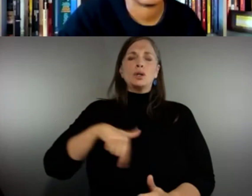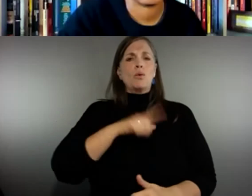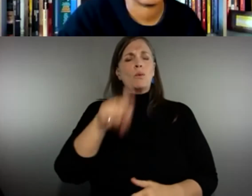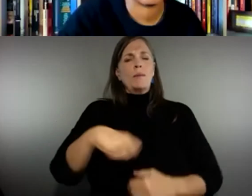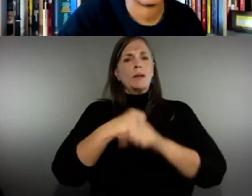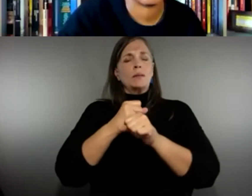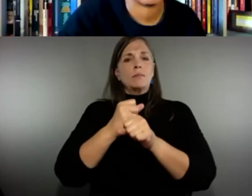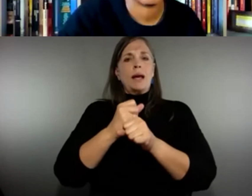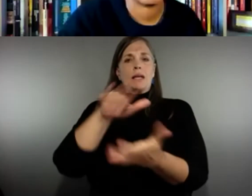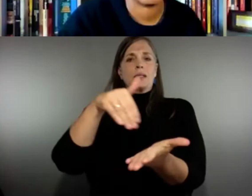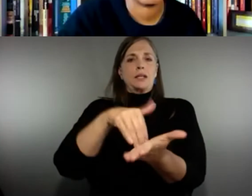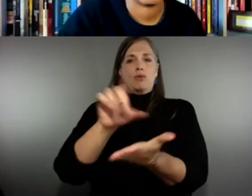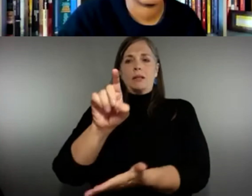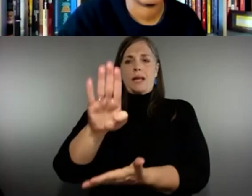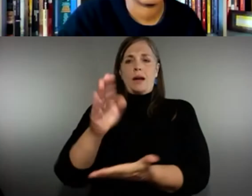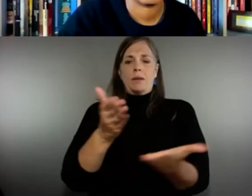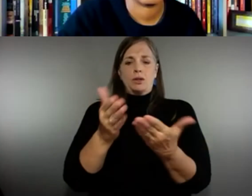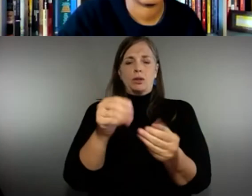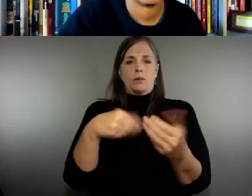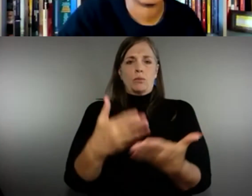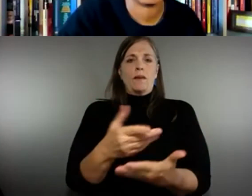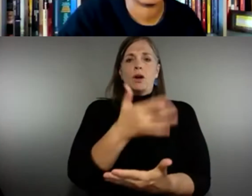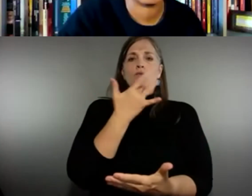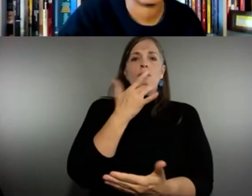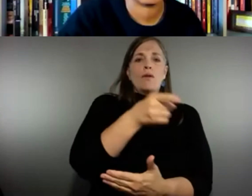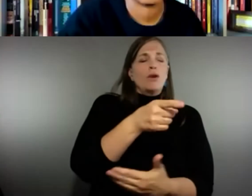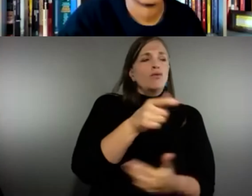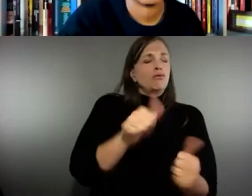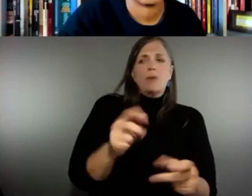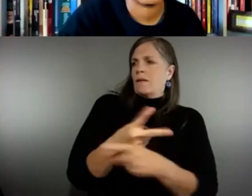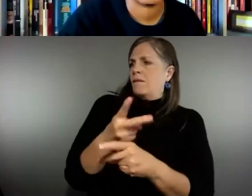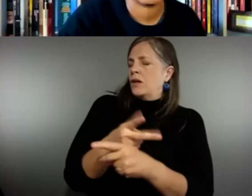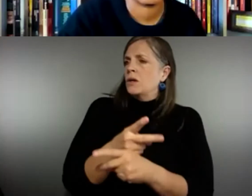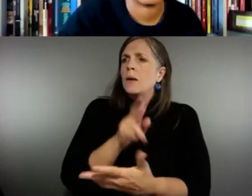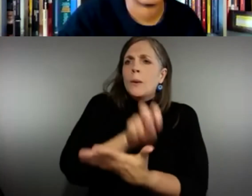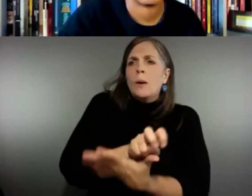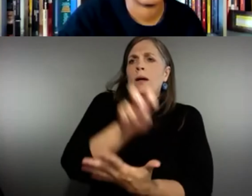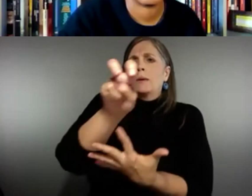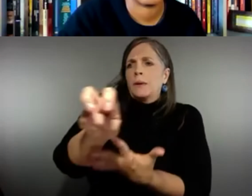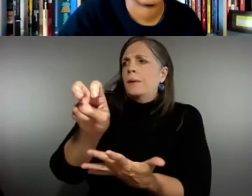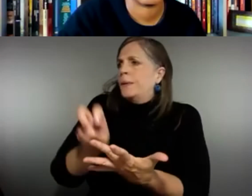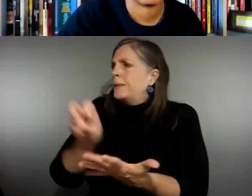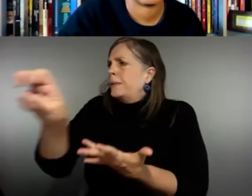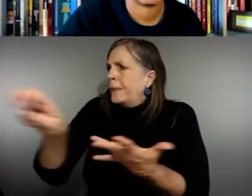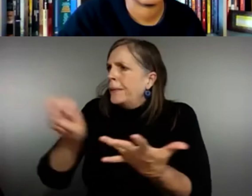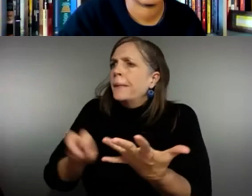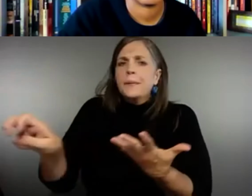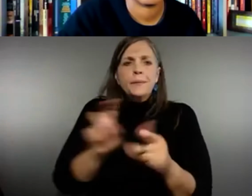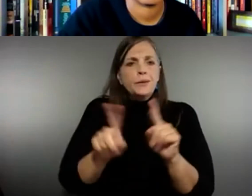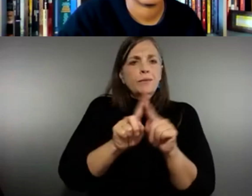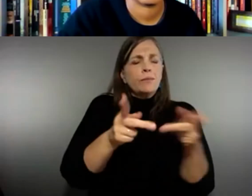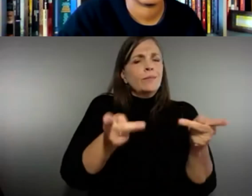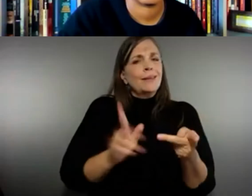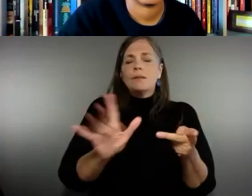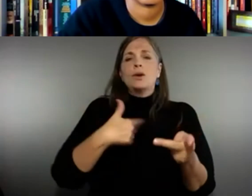providers and instead of having you try to figure out to go from location to location to location there should be